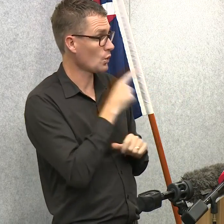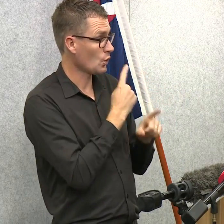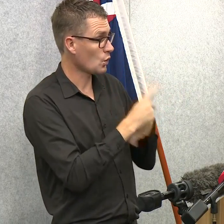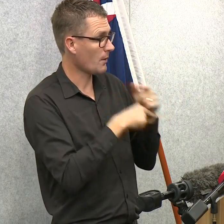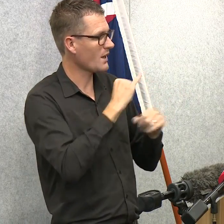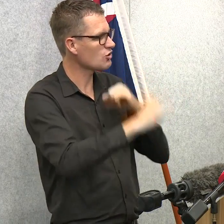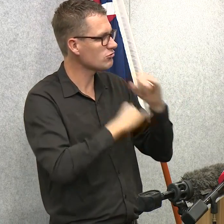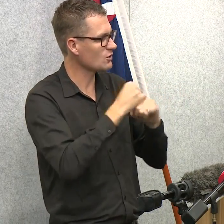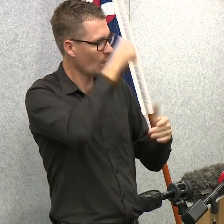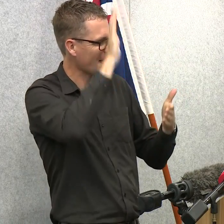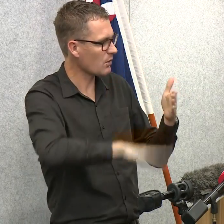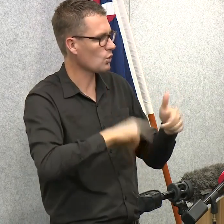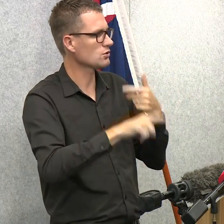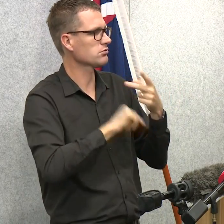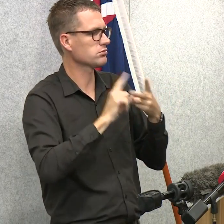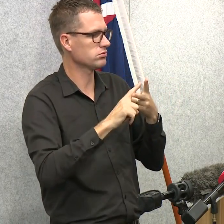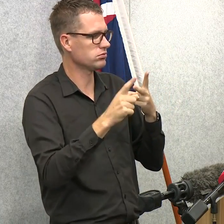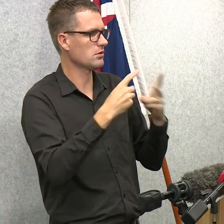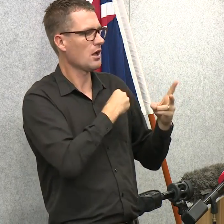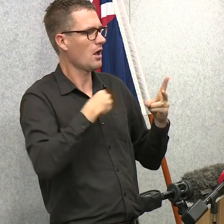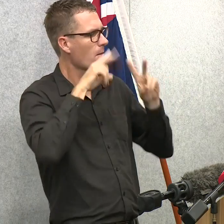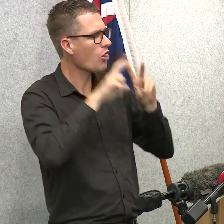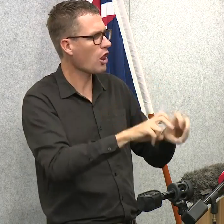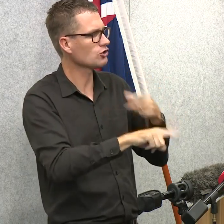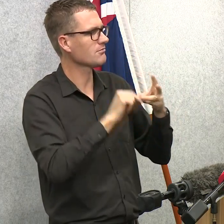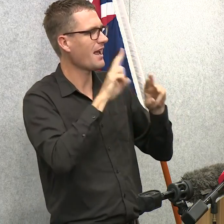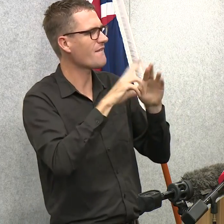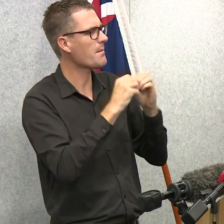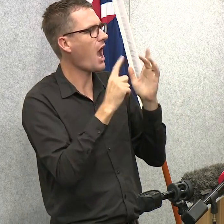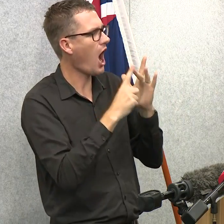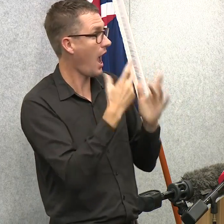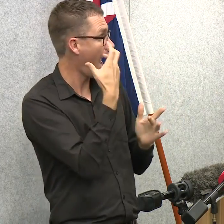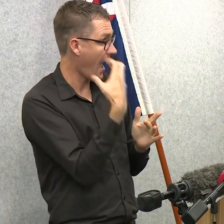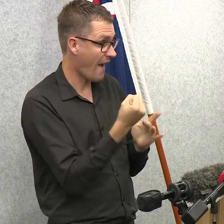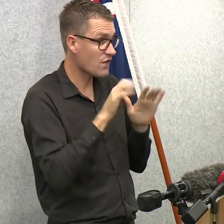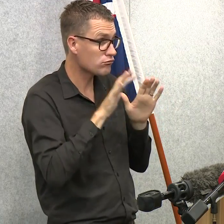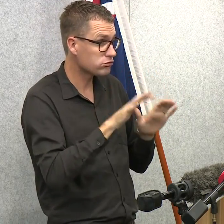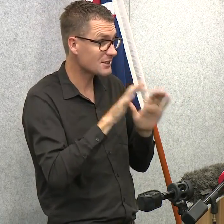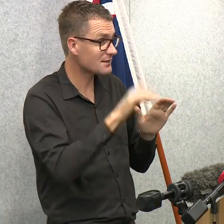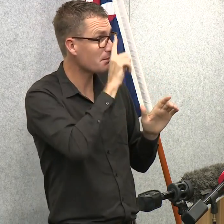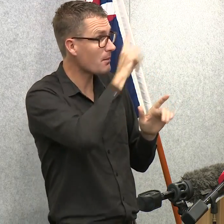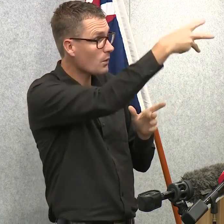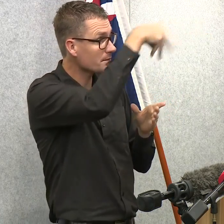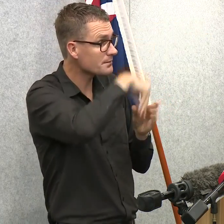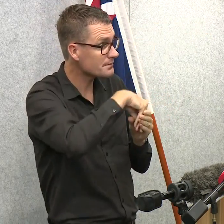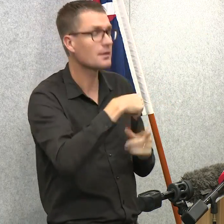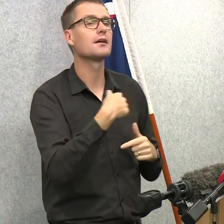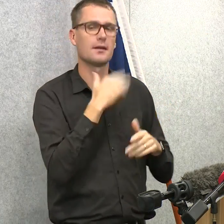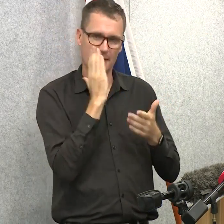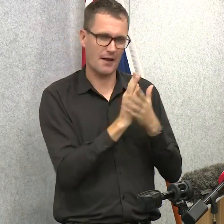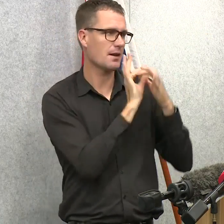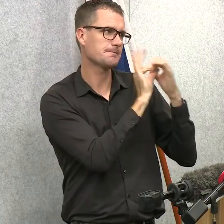forensics, pathology, you talked about the FBI. Do I need to know about any British involvement? We're definitely talking with our counterparts over